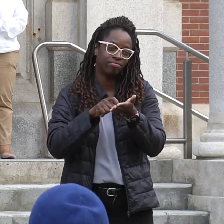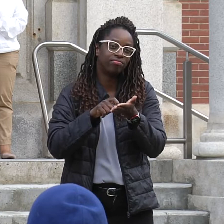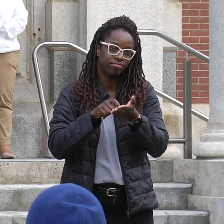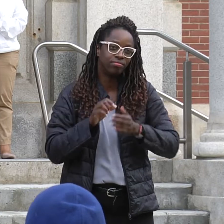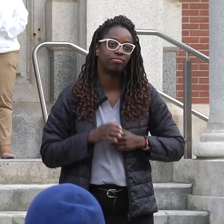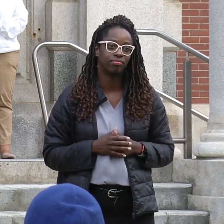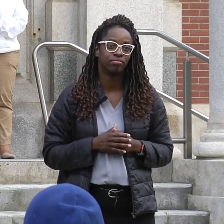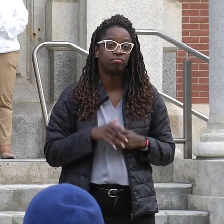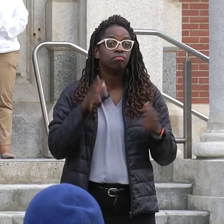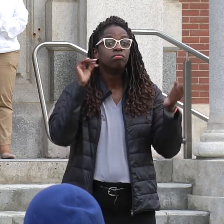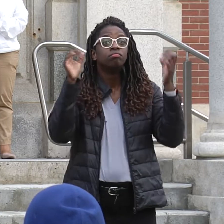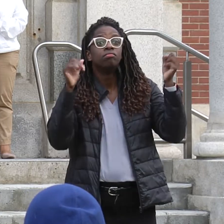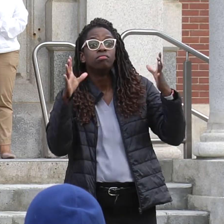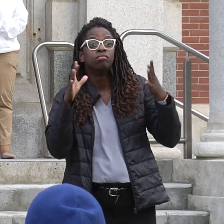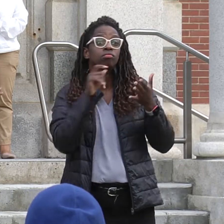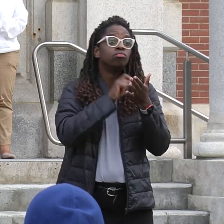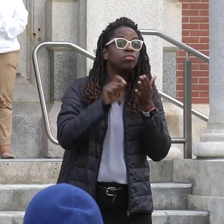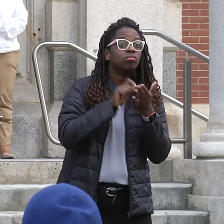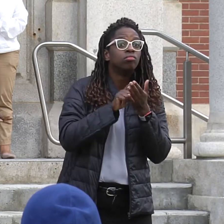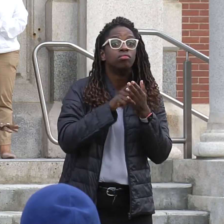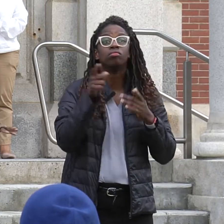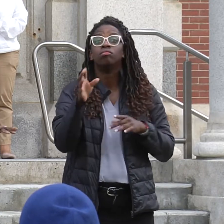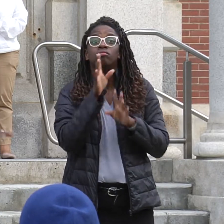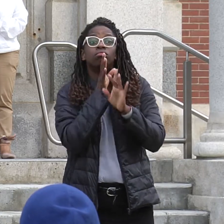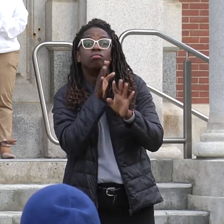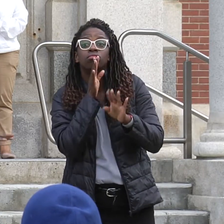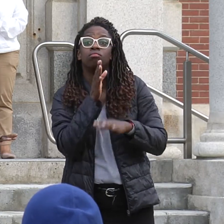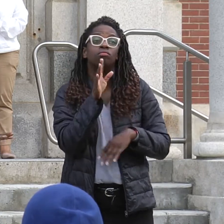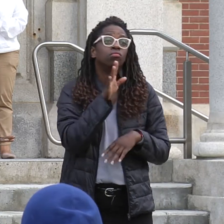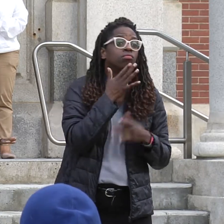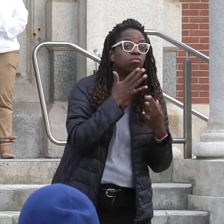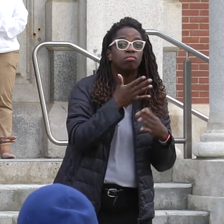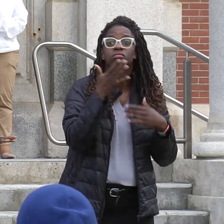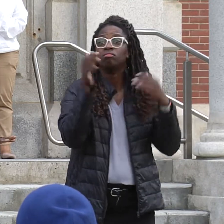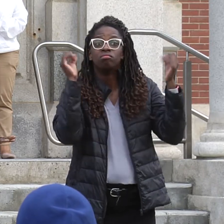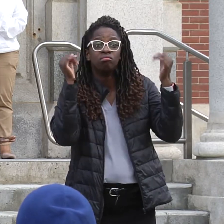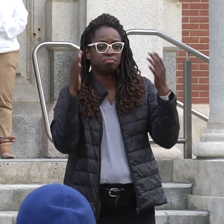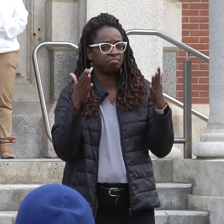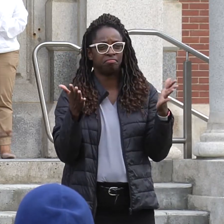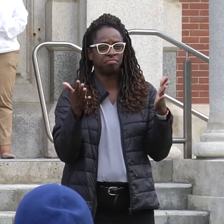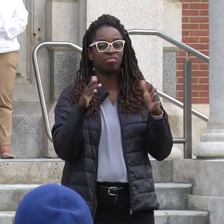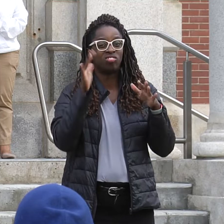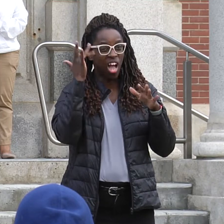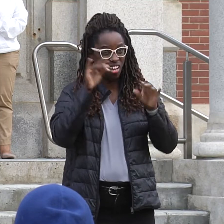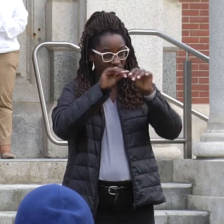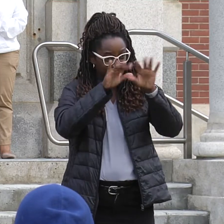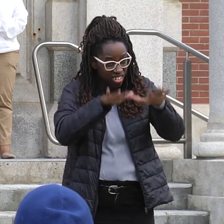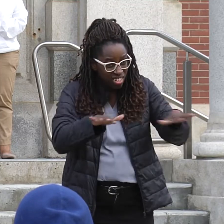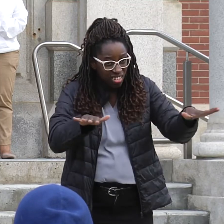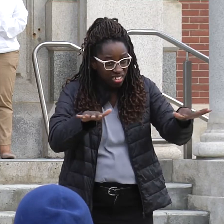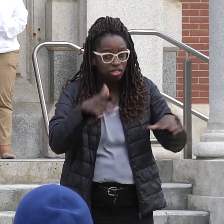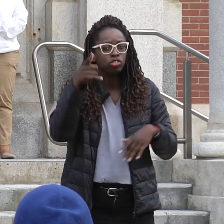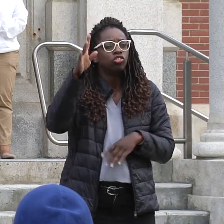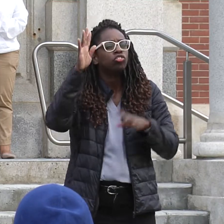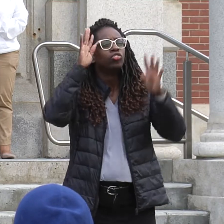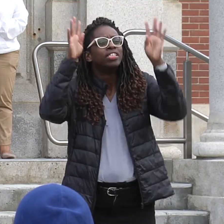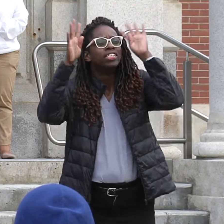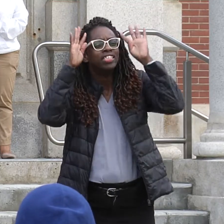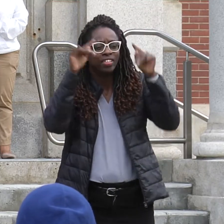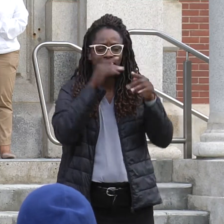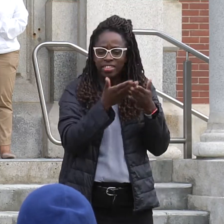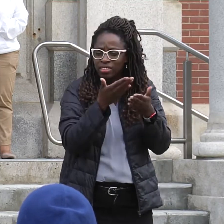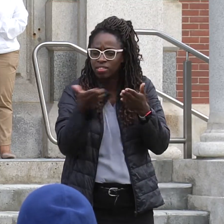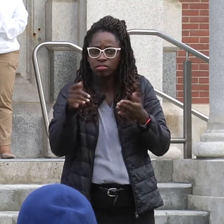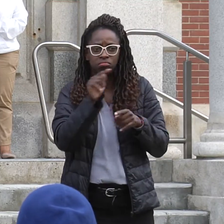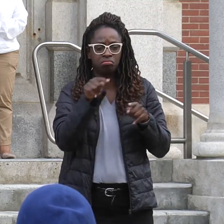pen and why I lift my voice. This is that for which I am created. And it's that for which I am chosen. So as I